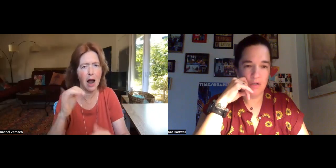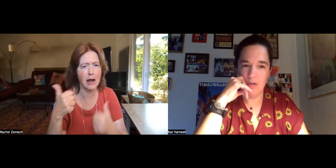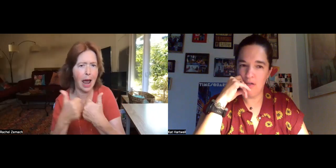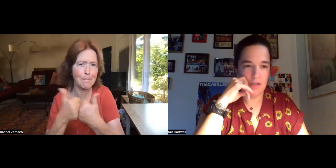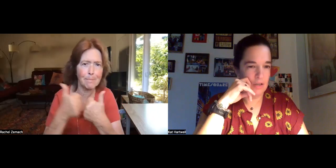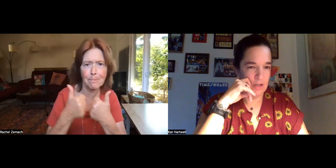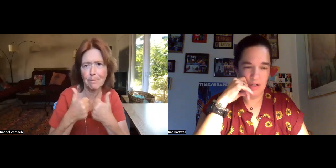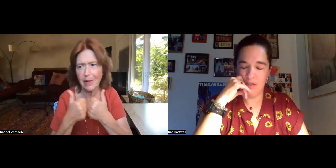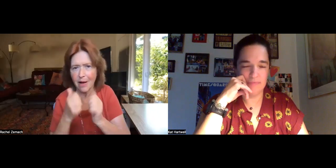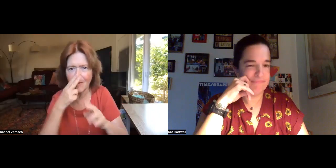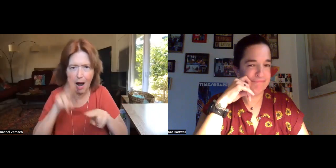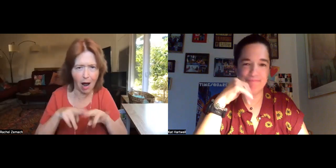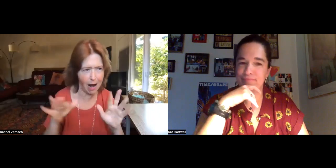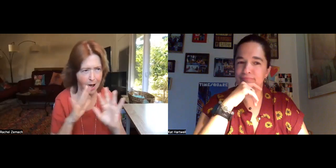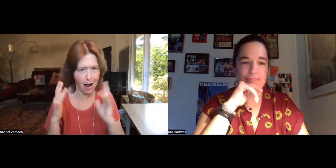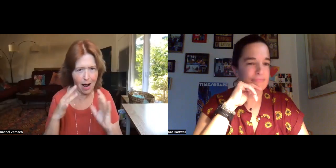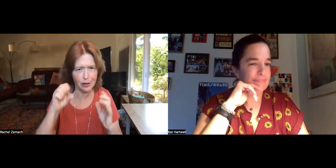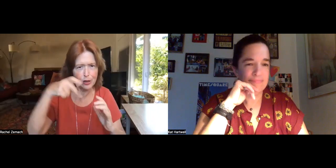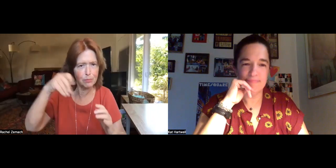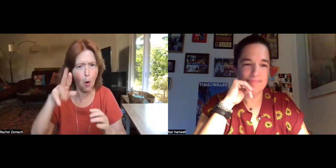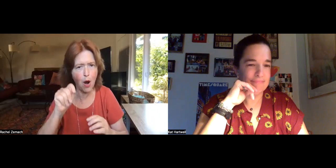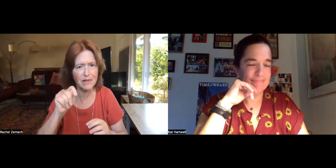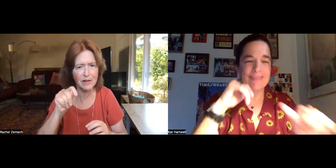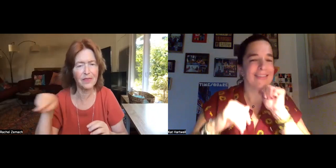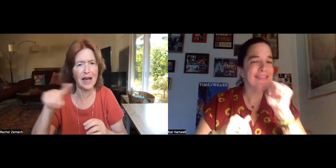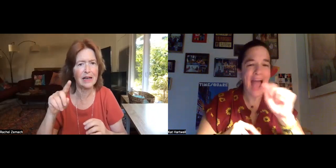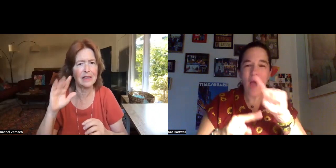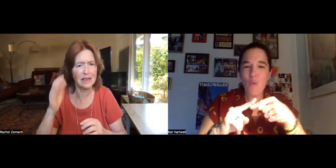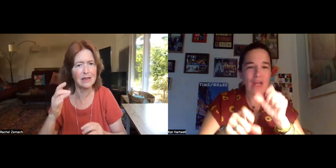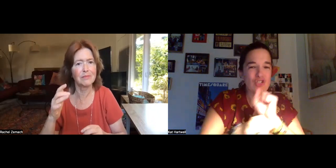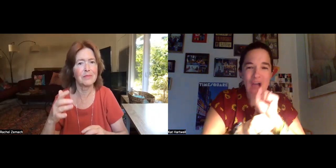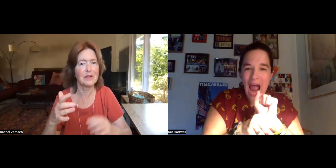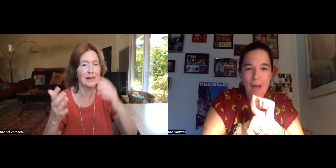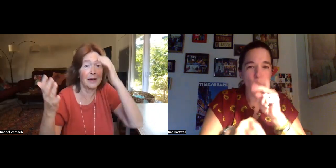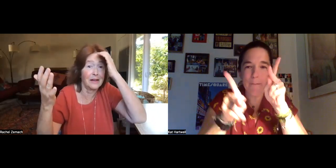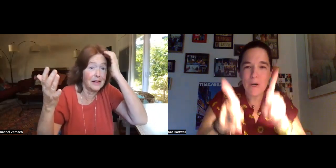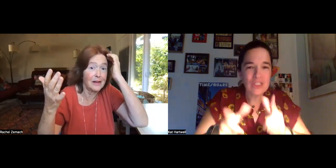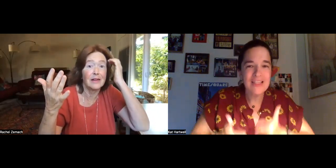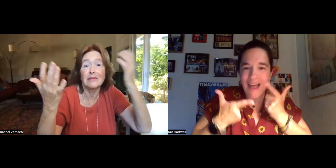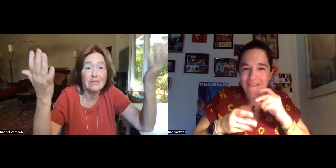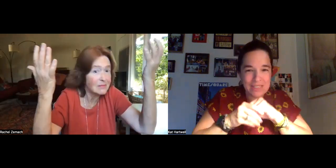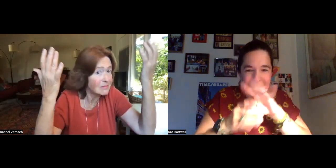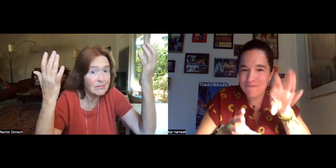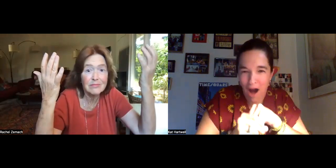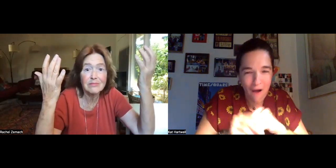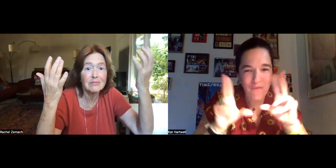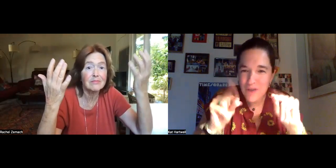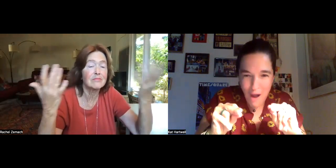a game, fun, sport. They, What a job or a perfect life with involved.